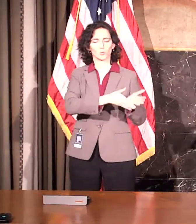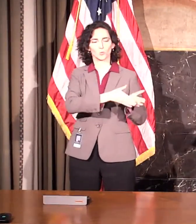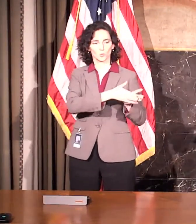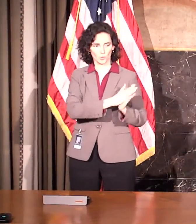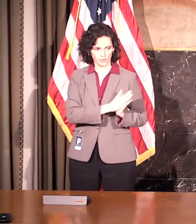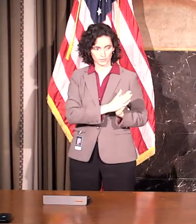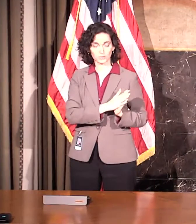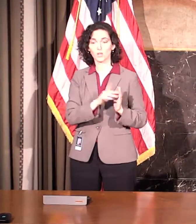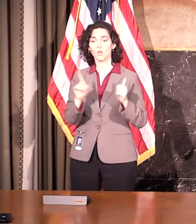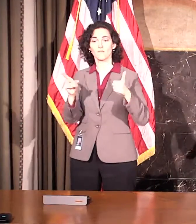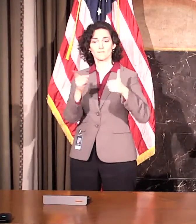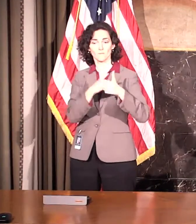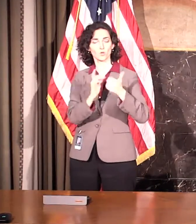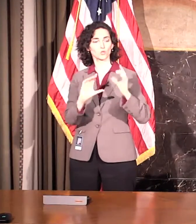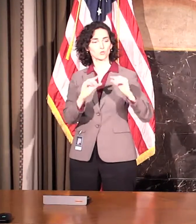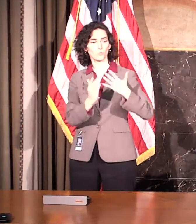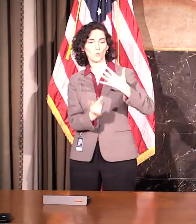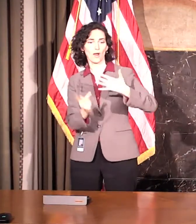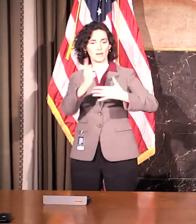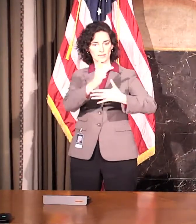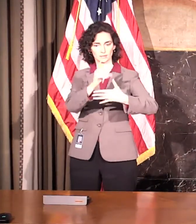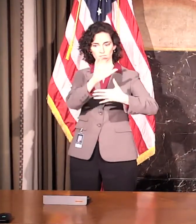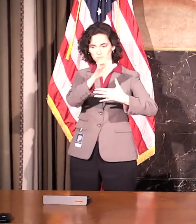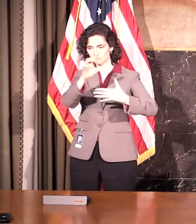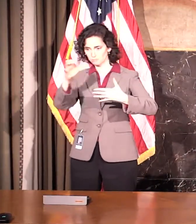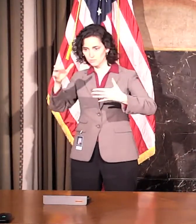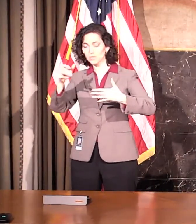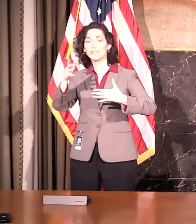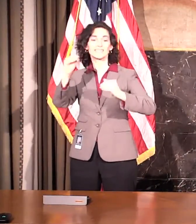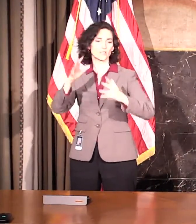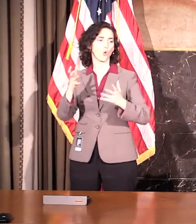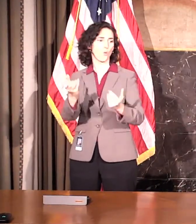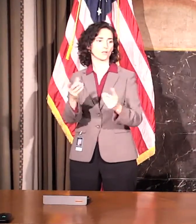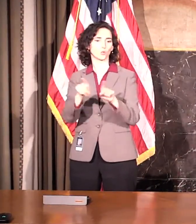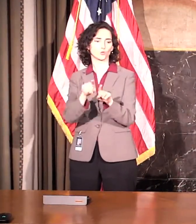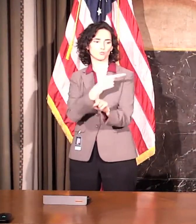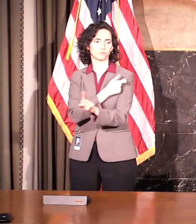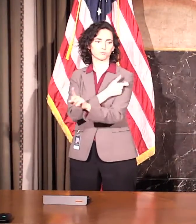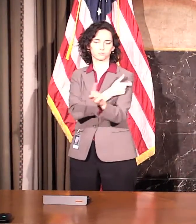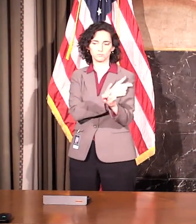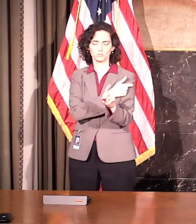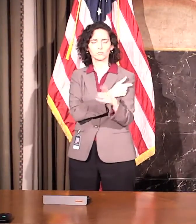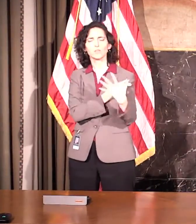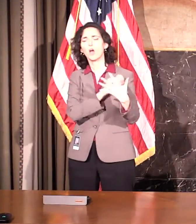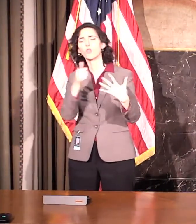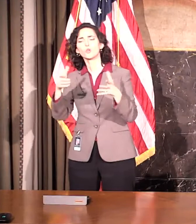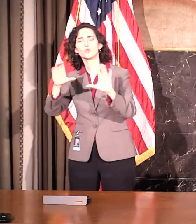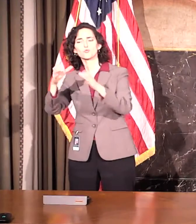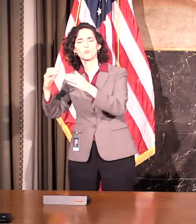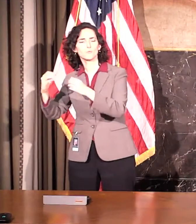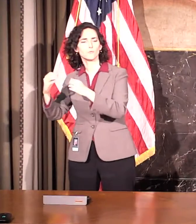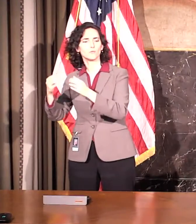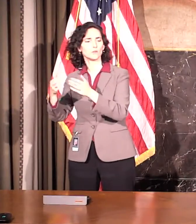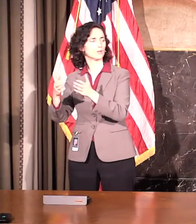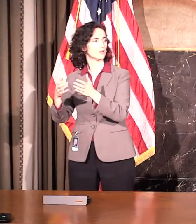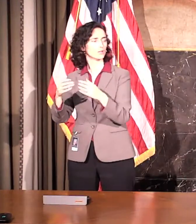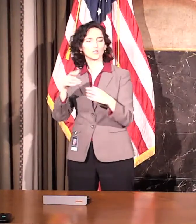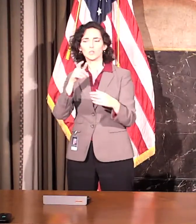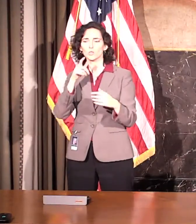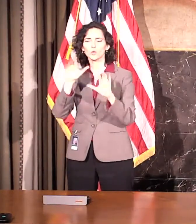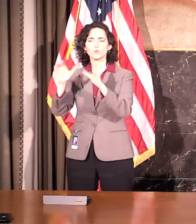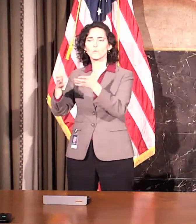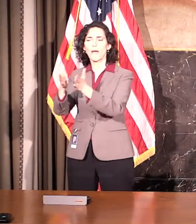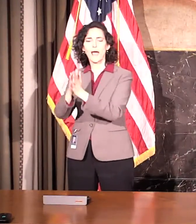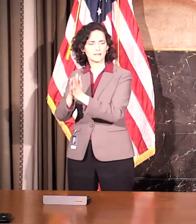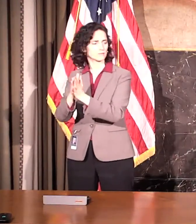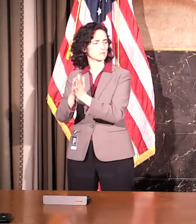be included in the first priority groups. Can you talk about what other groups have sent you requests and kind of what you're grappling with? It would be easier to talk about the groups that have not sent a